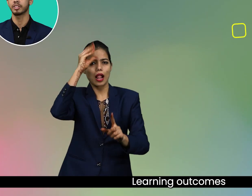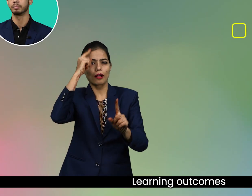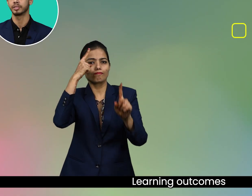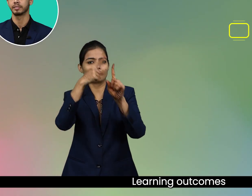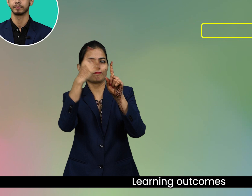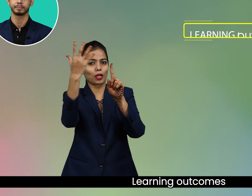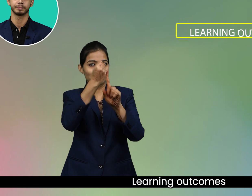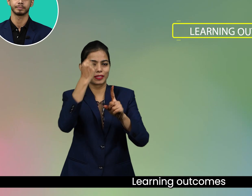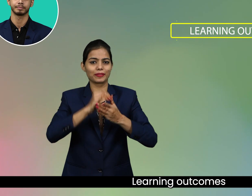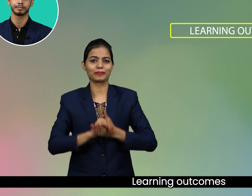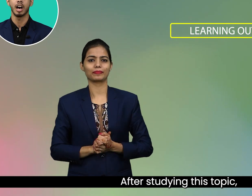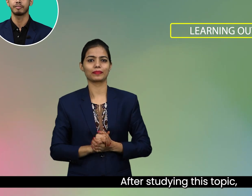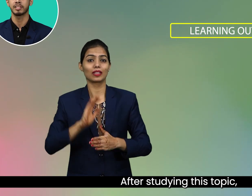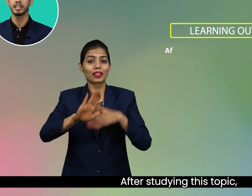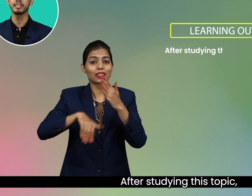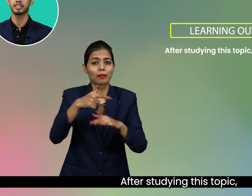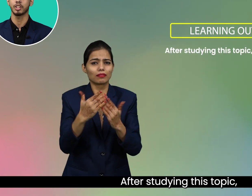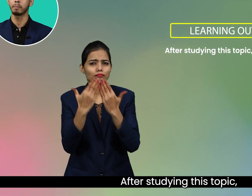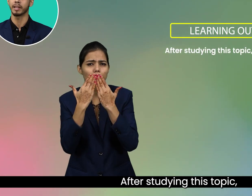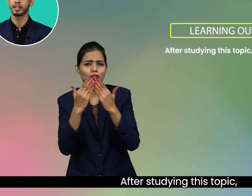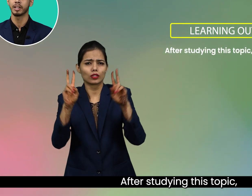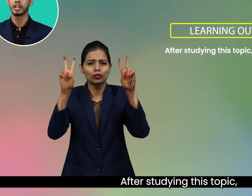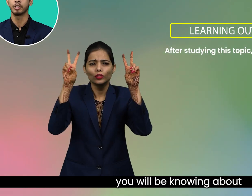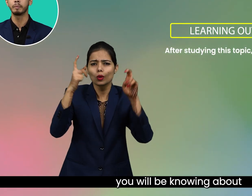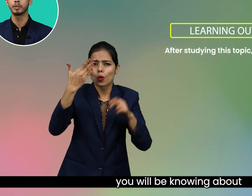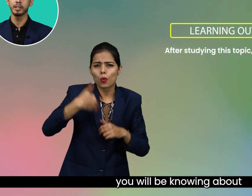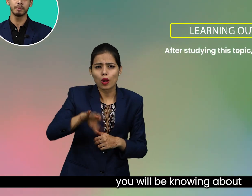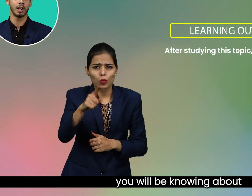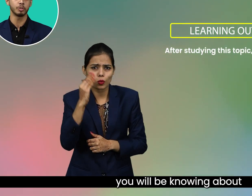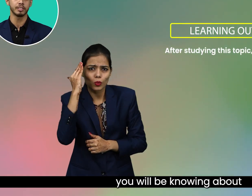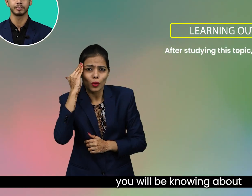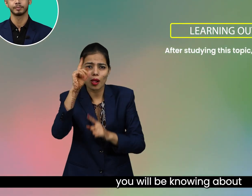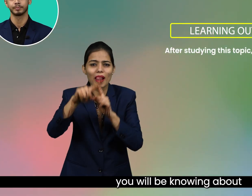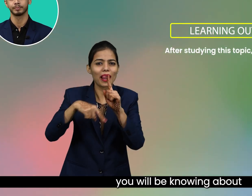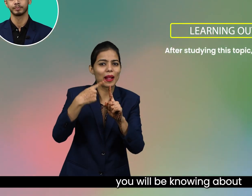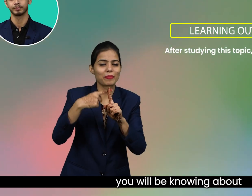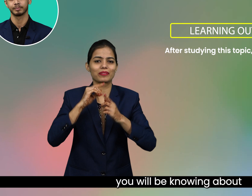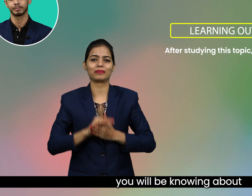Learning outcomes. After studying this topic, you will be knowing about